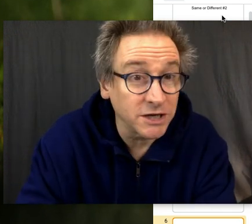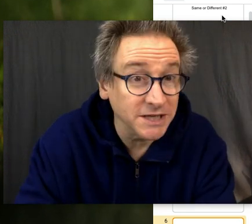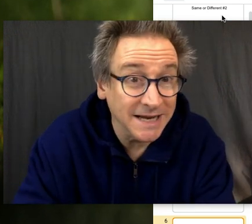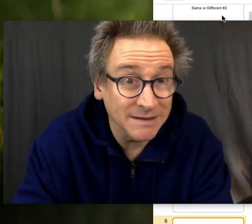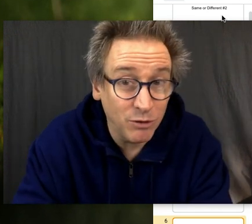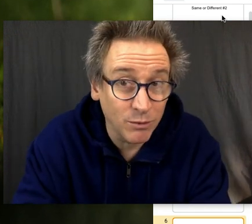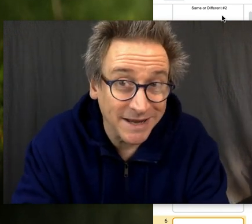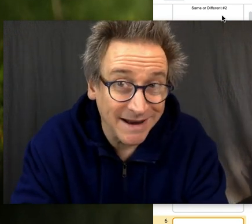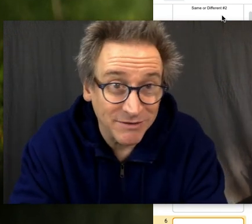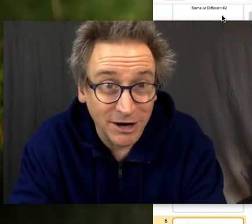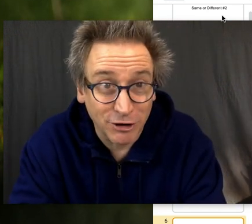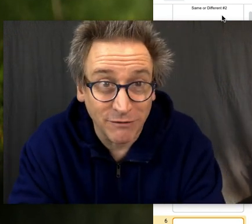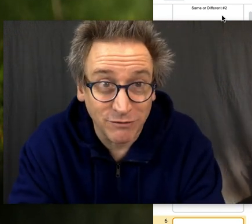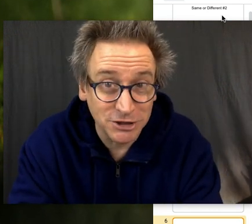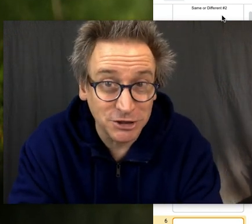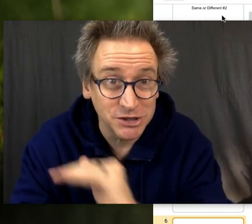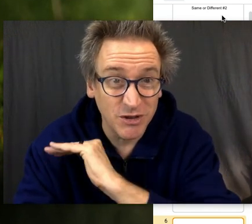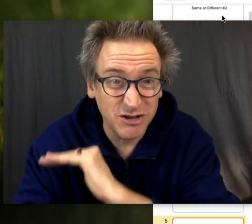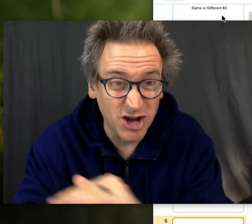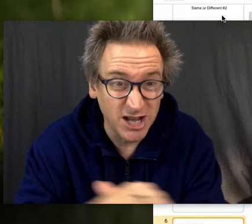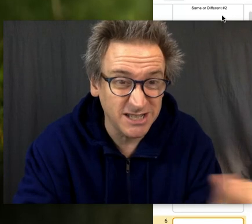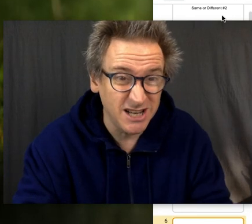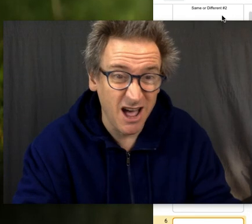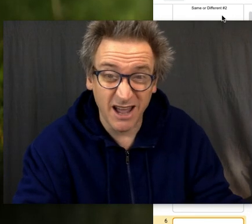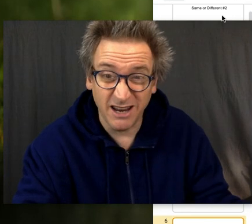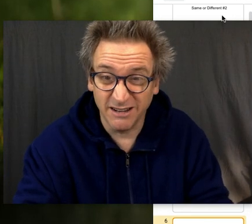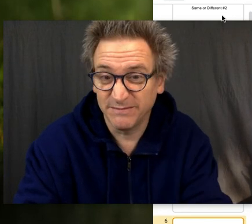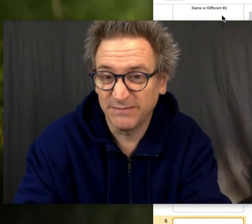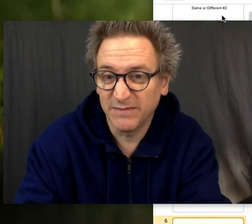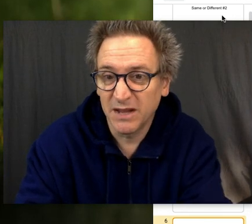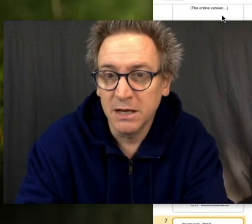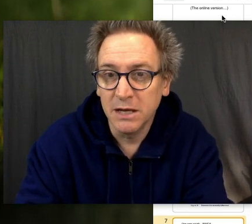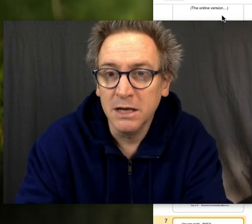We're actually getting to the point where we can have entire conversations. Just sign.